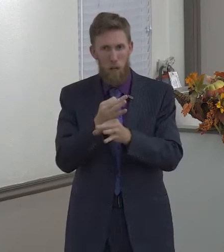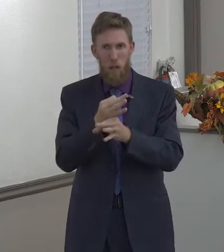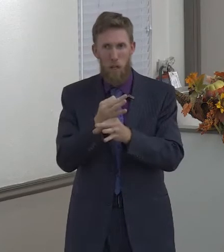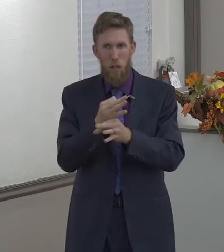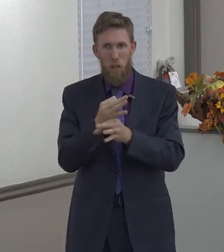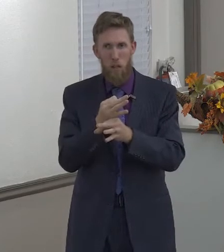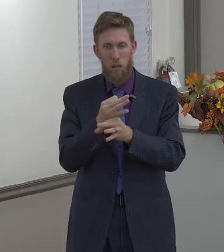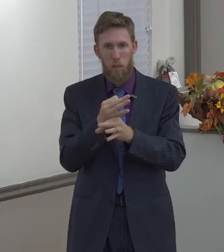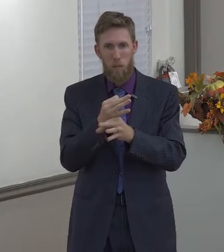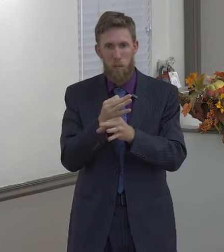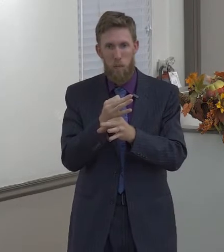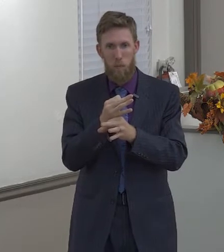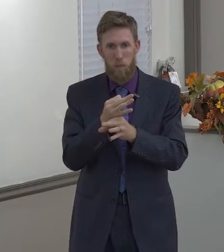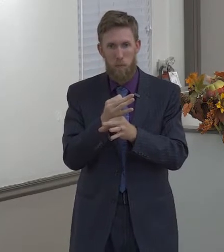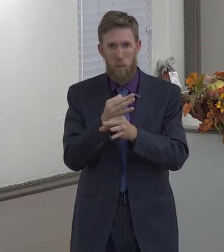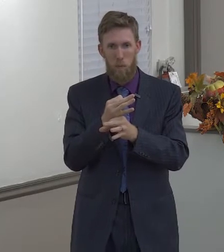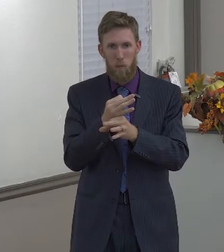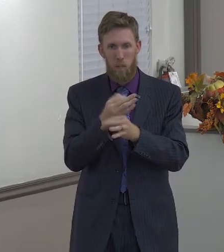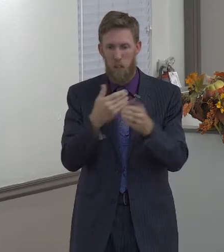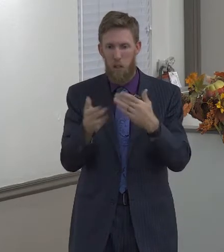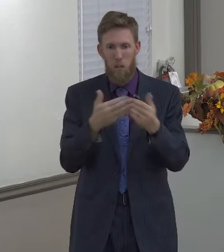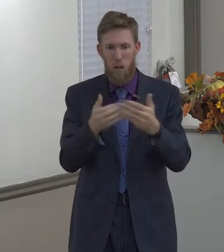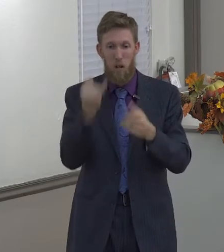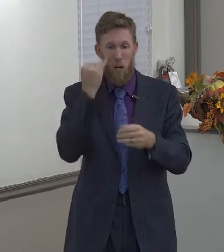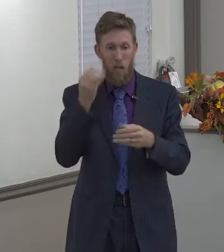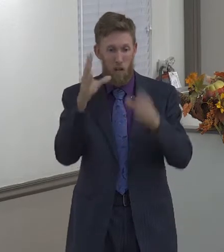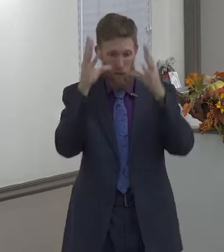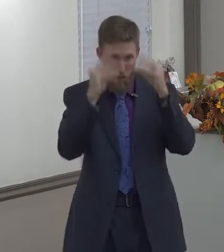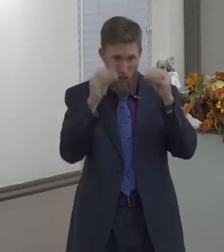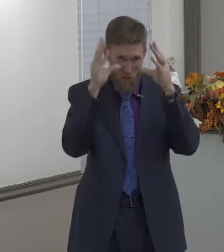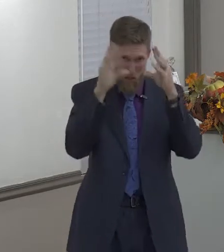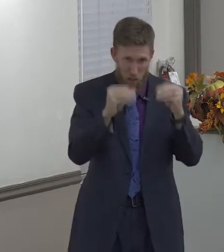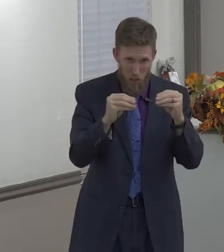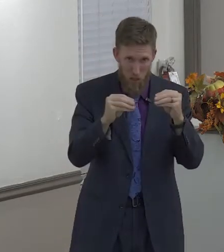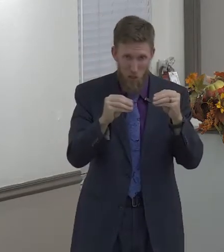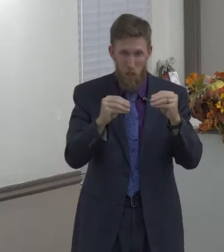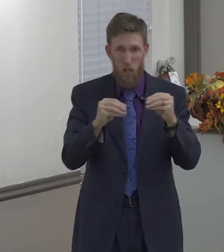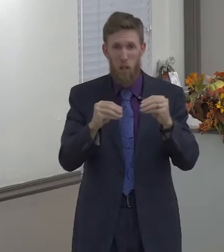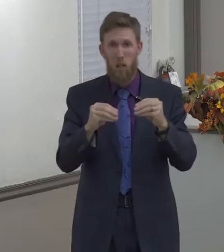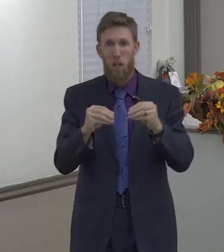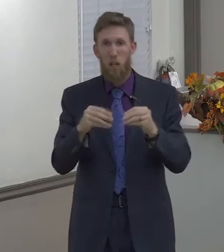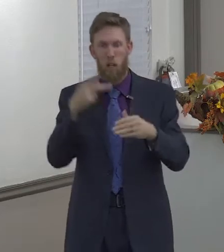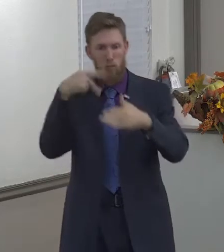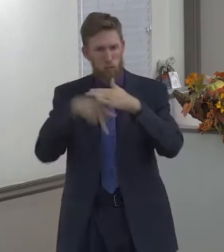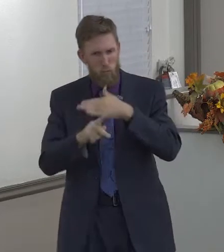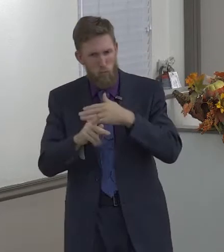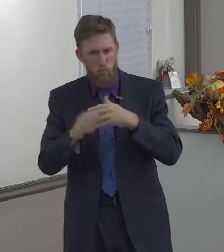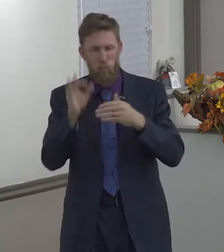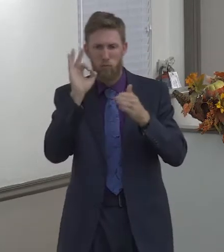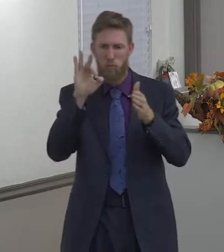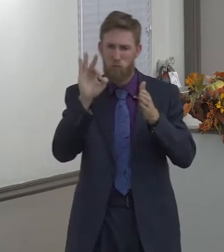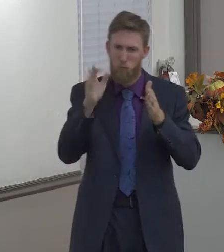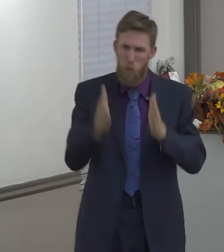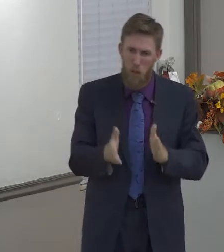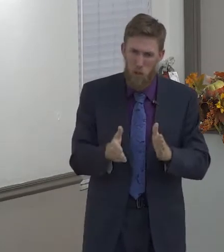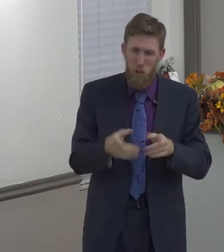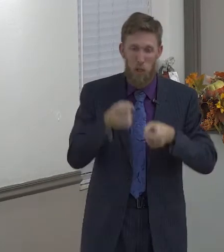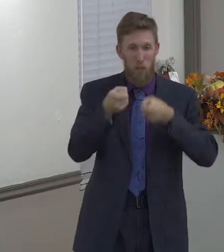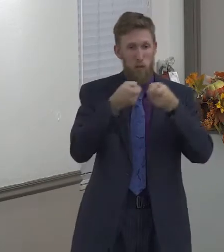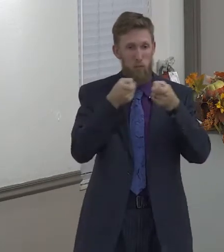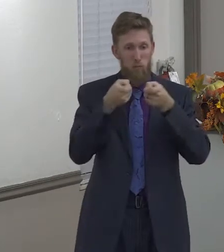he that ruleth with diligence, he that showeth mercy with cheerfulness. All of us are different. Okay,